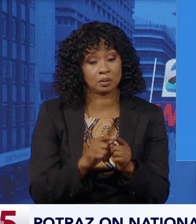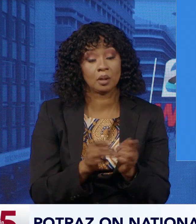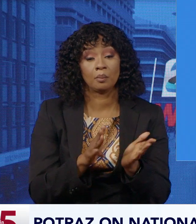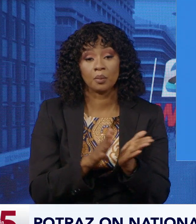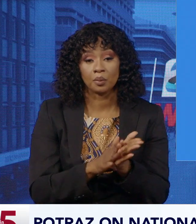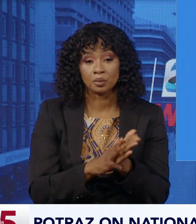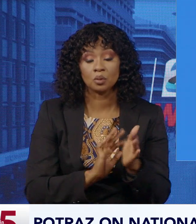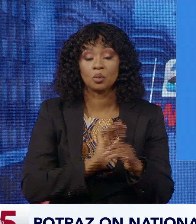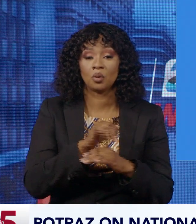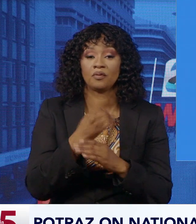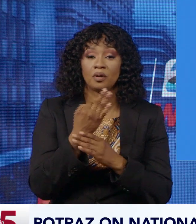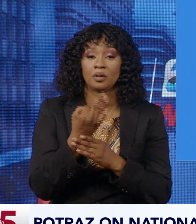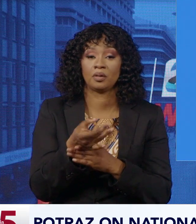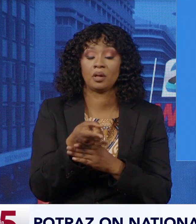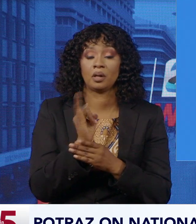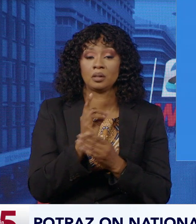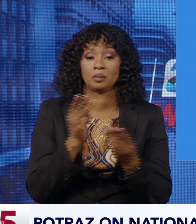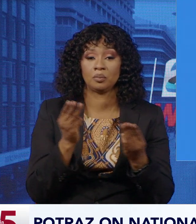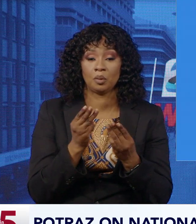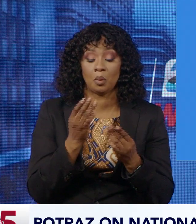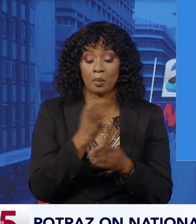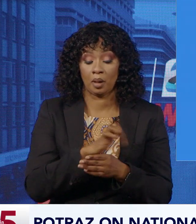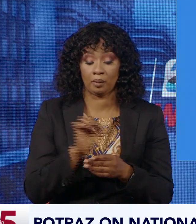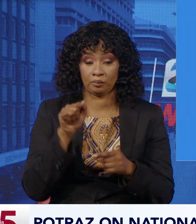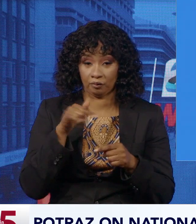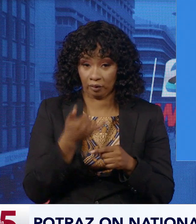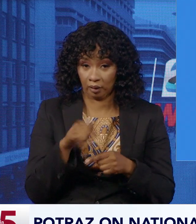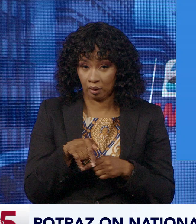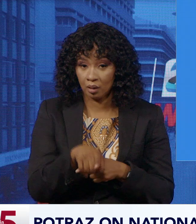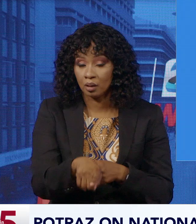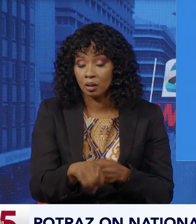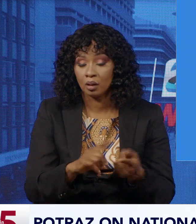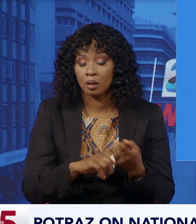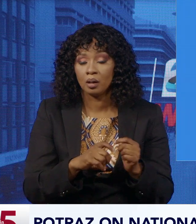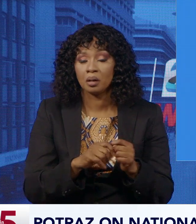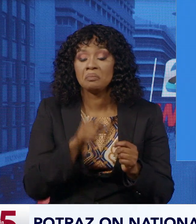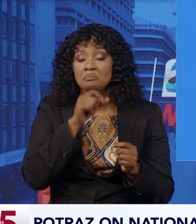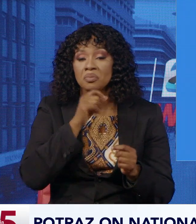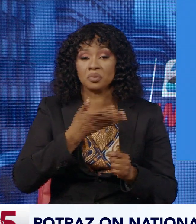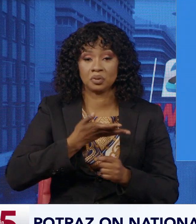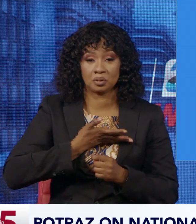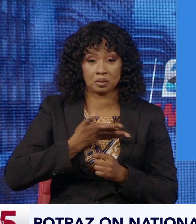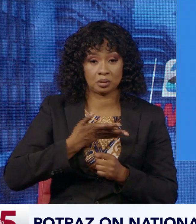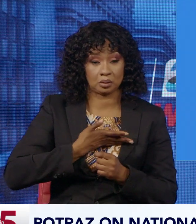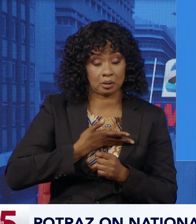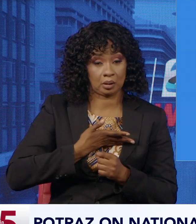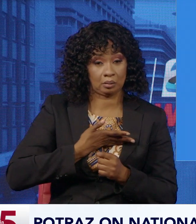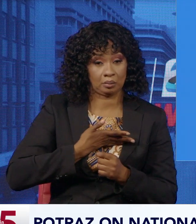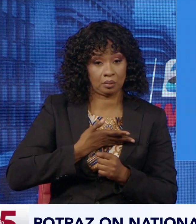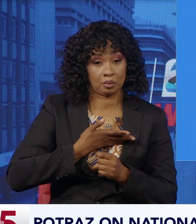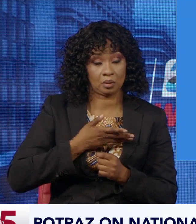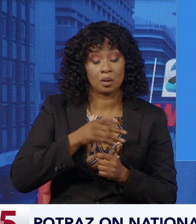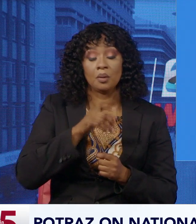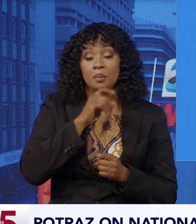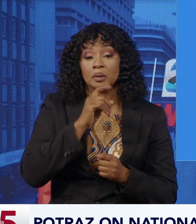benefit over 300 people by end of this year. POTRAZ Deputy Director of Postal and Career Services,